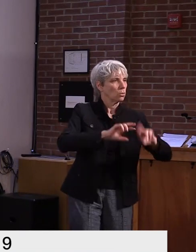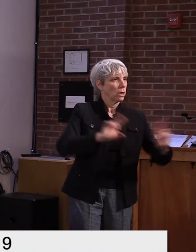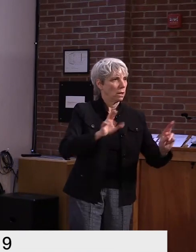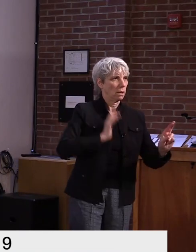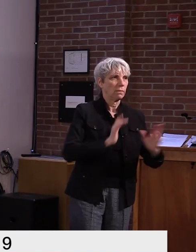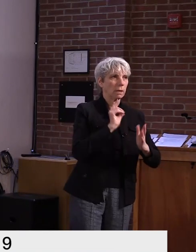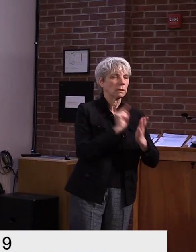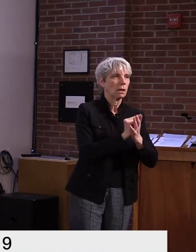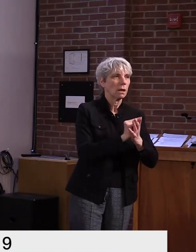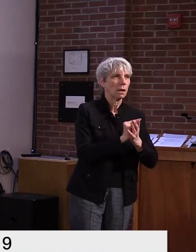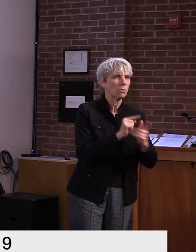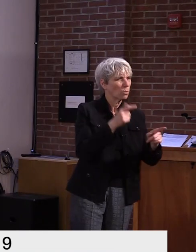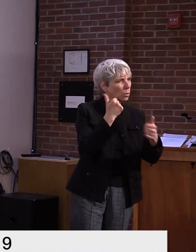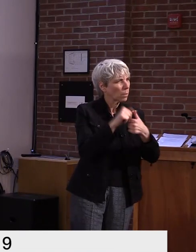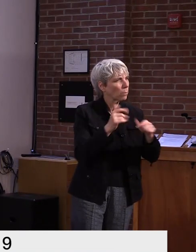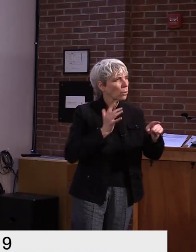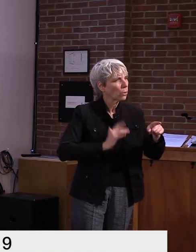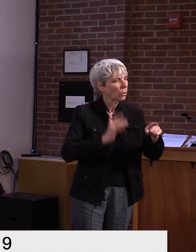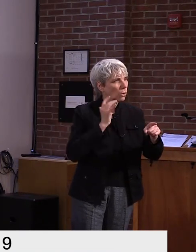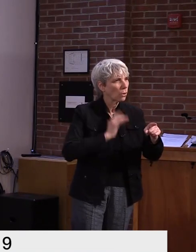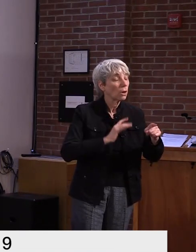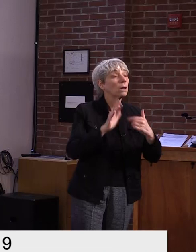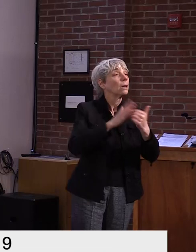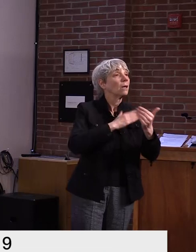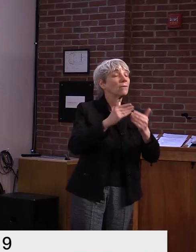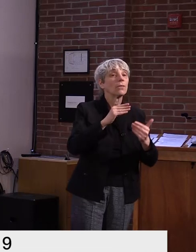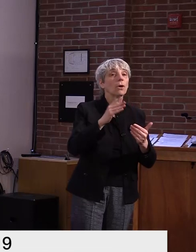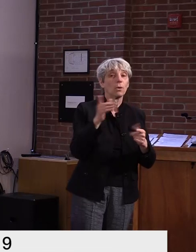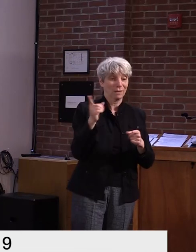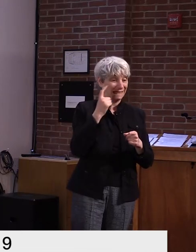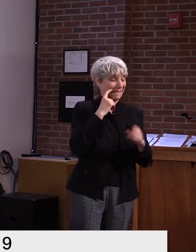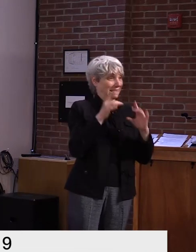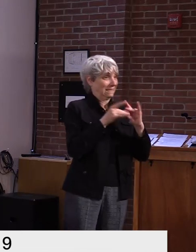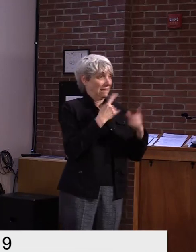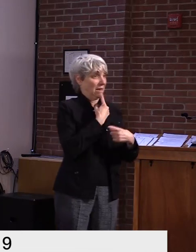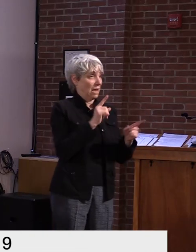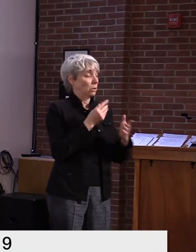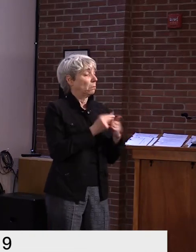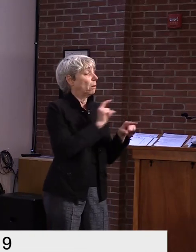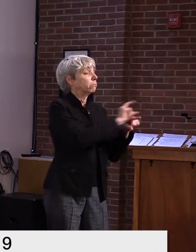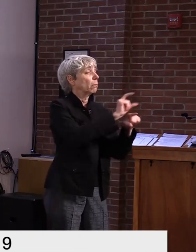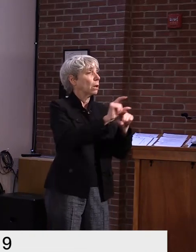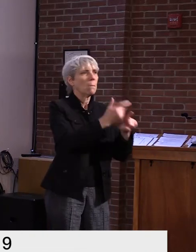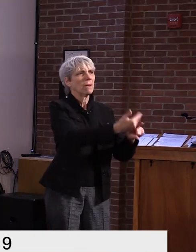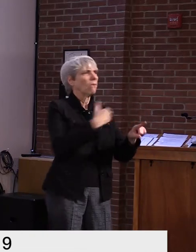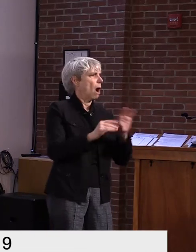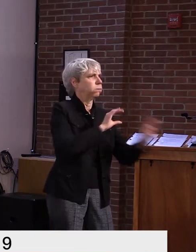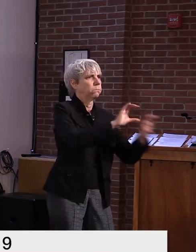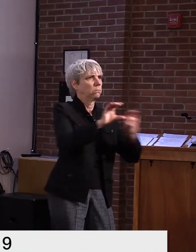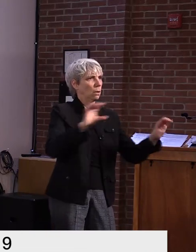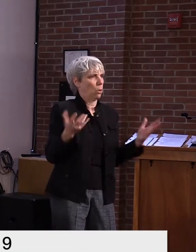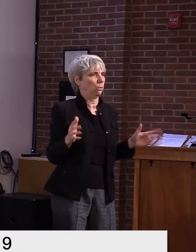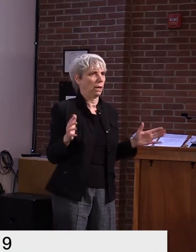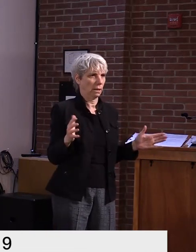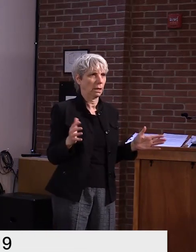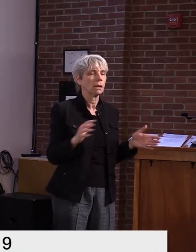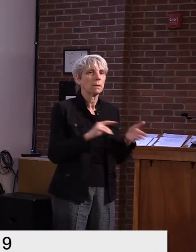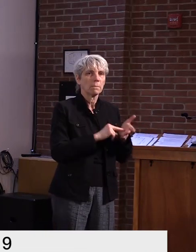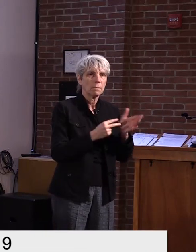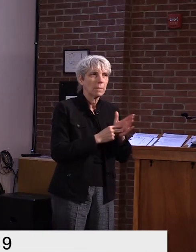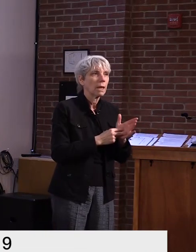a lot of money above the money that we're talking about here. So we were successful in sort of